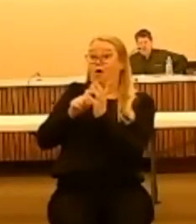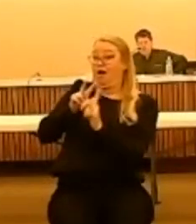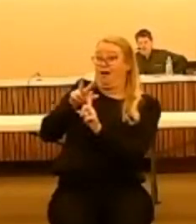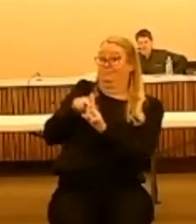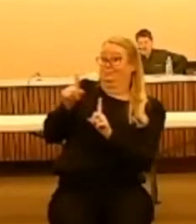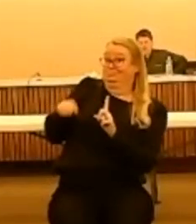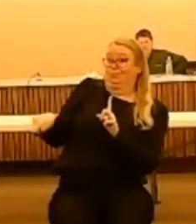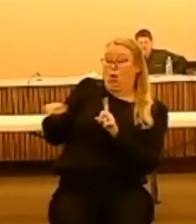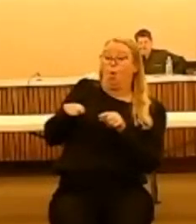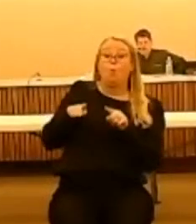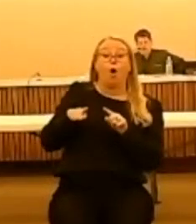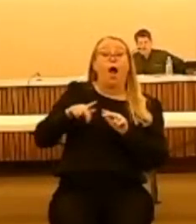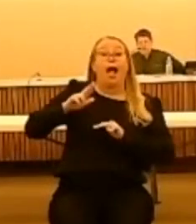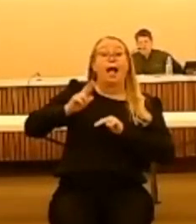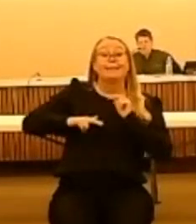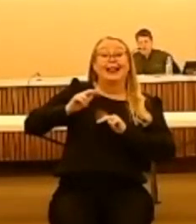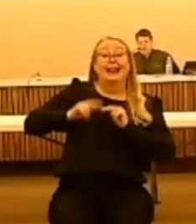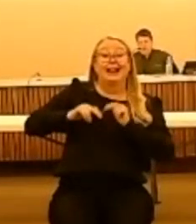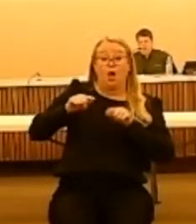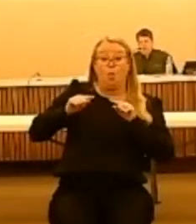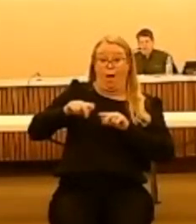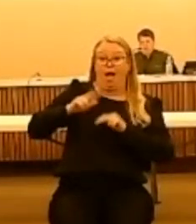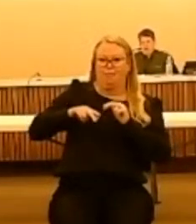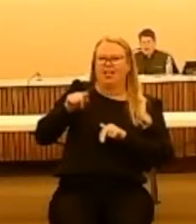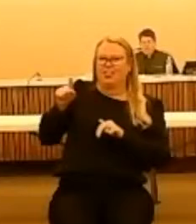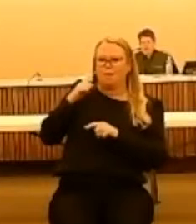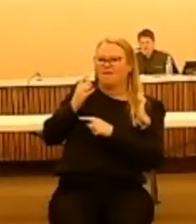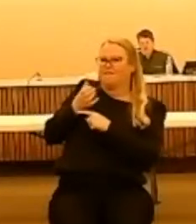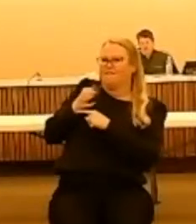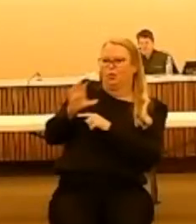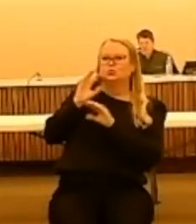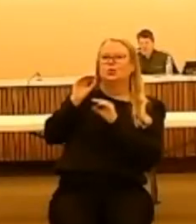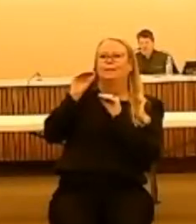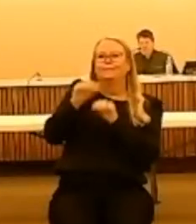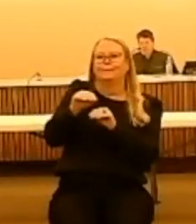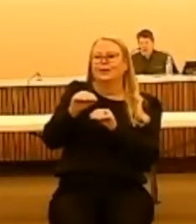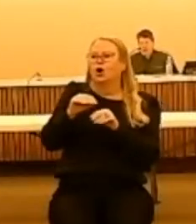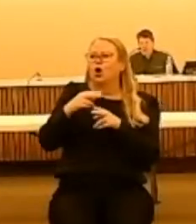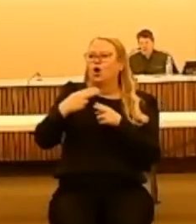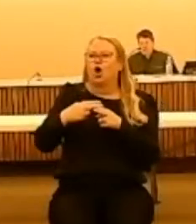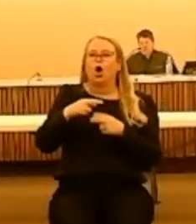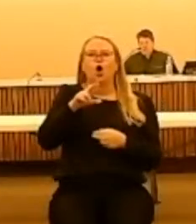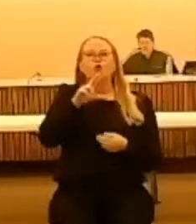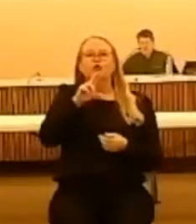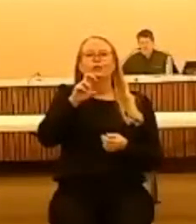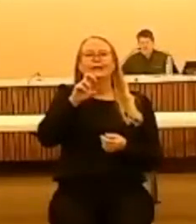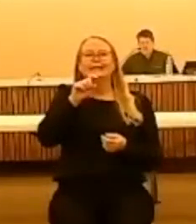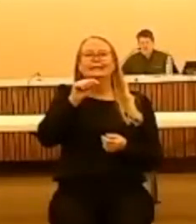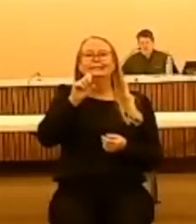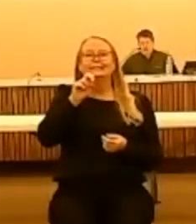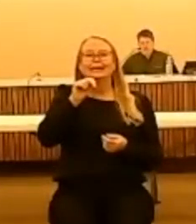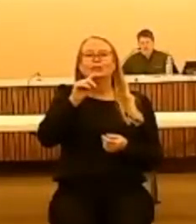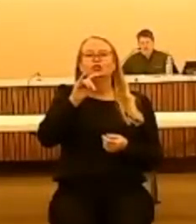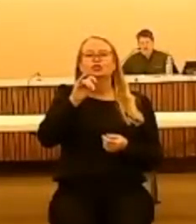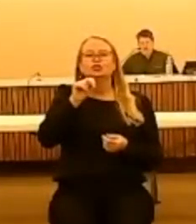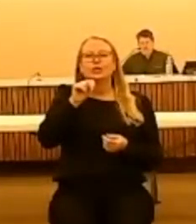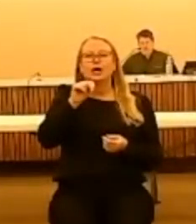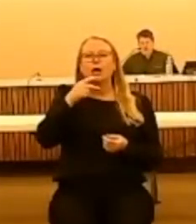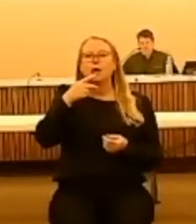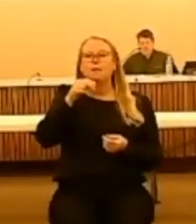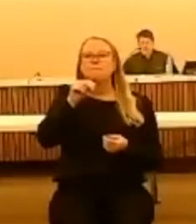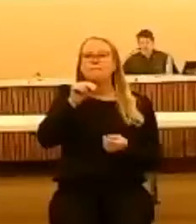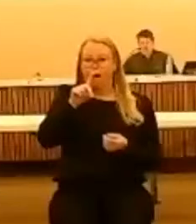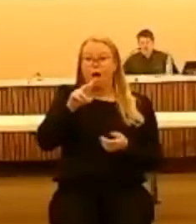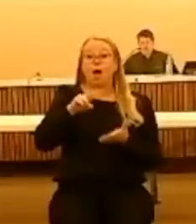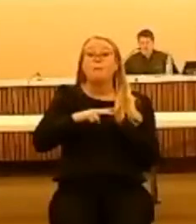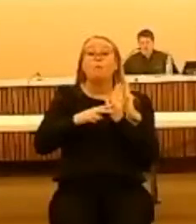in the early phases of construction is to put in a construction retention pond. So to catch any